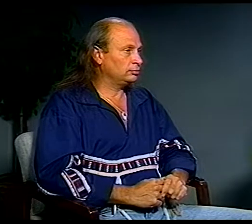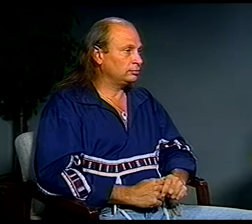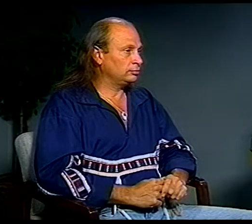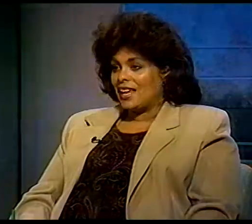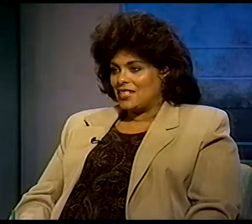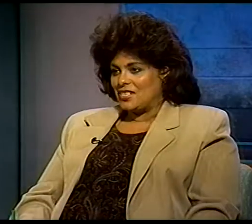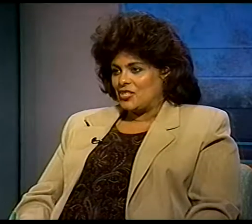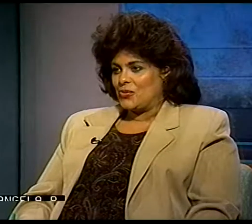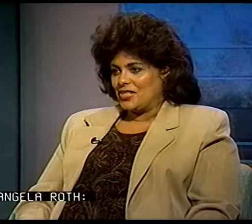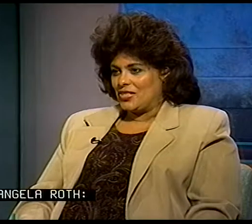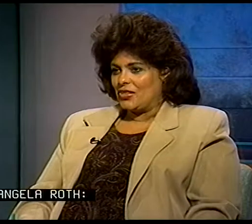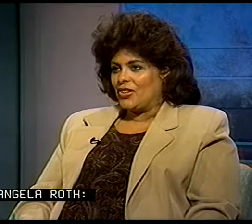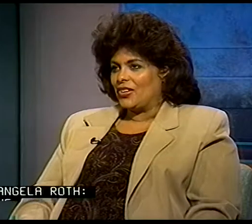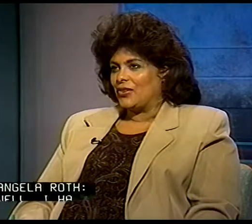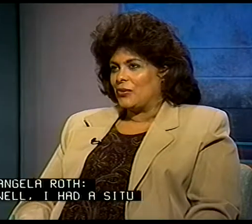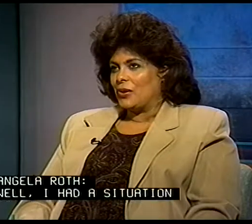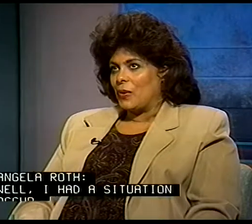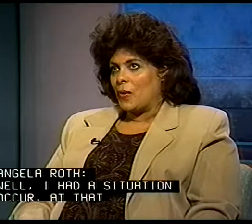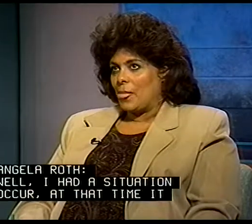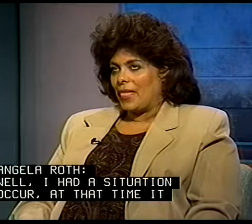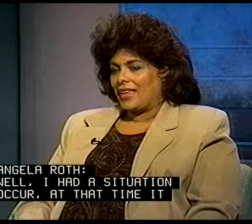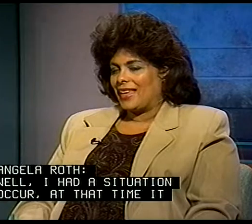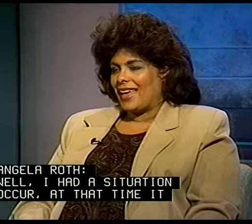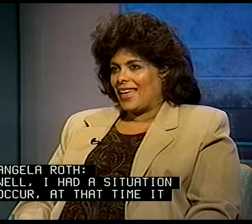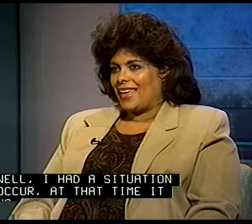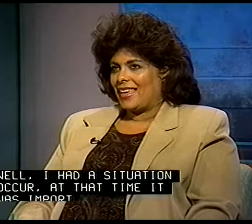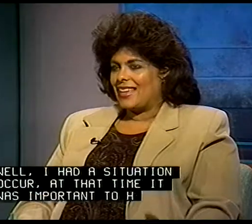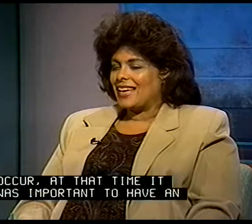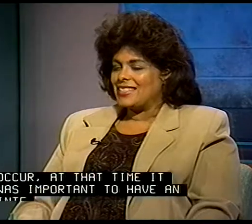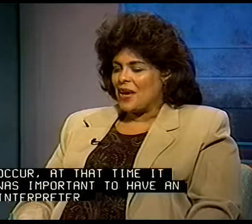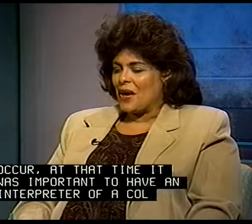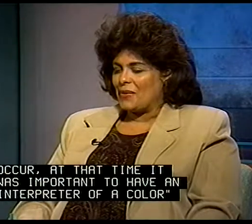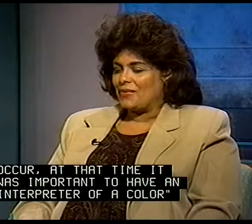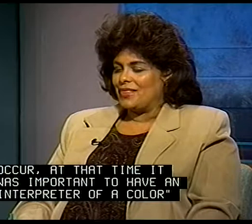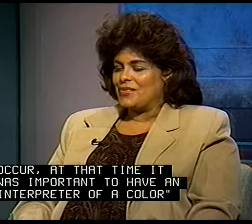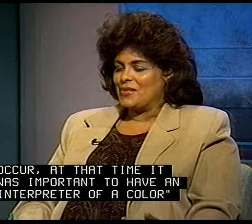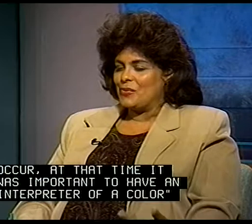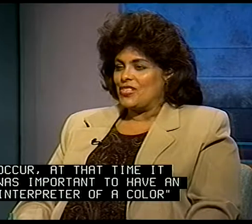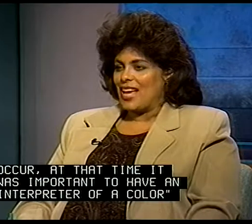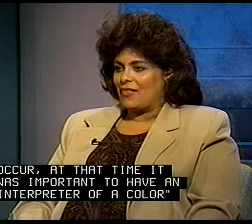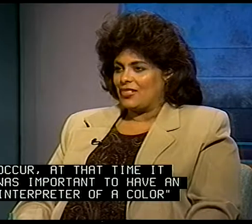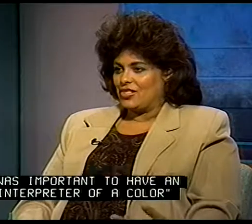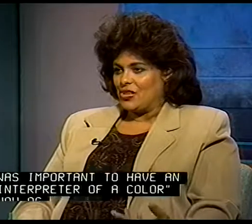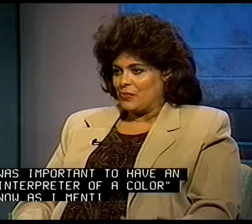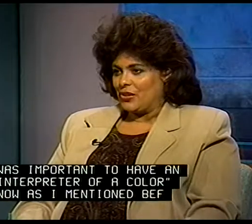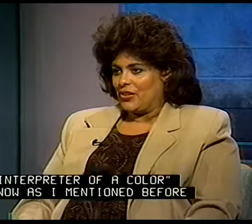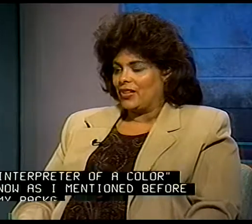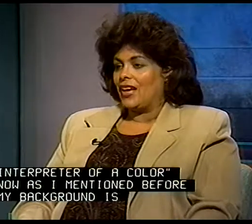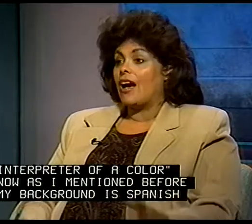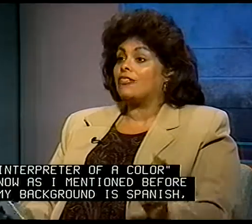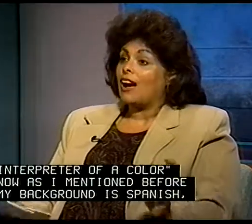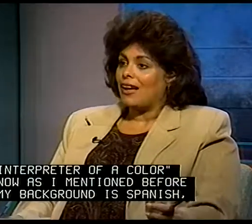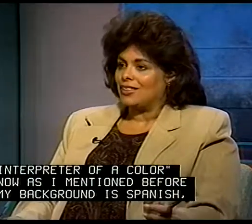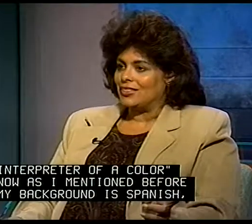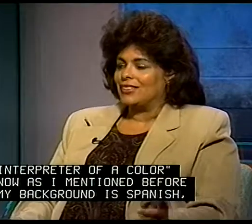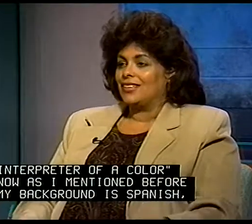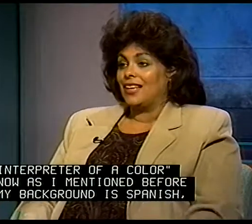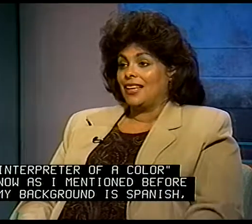Well, I had a situation occur. At that time, it was important to have an interpreter of color. Now,